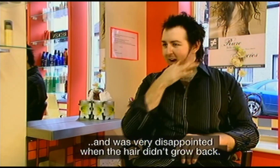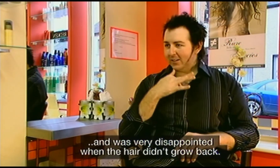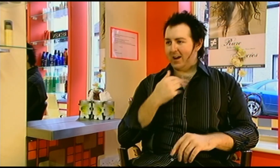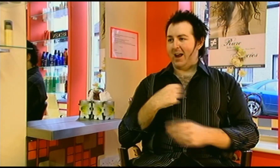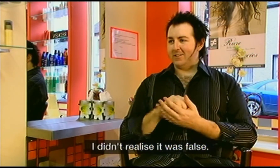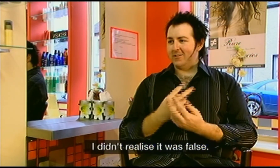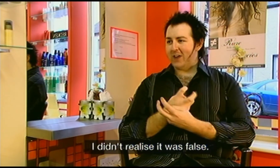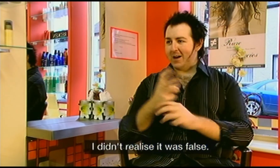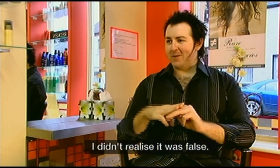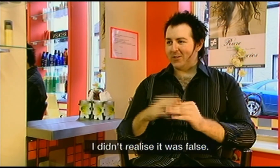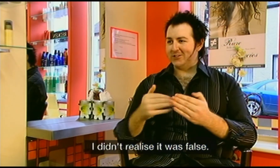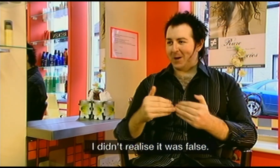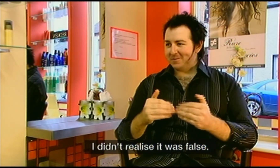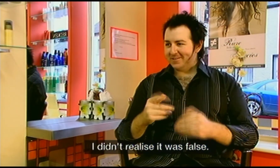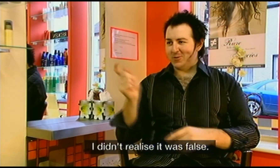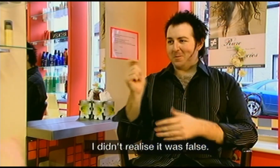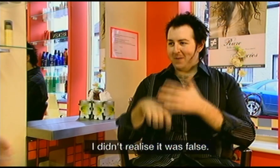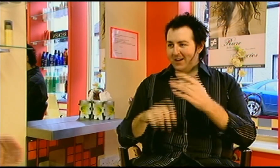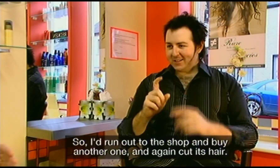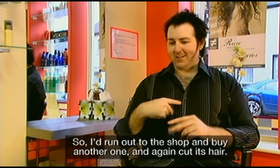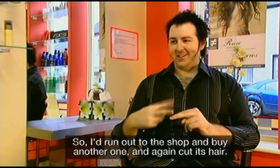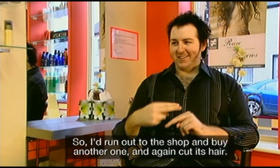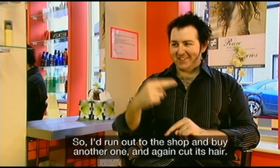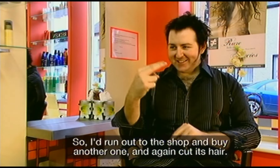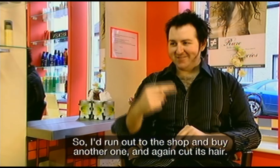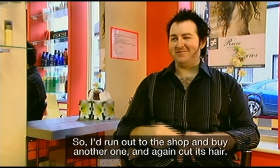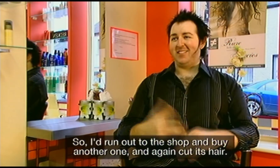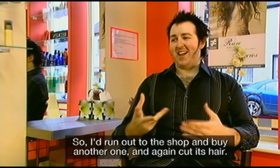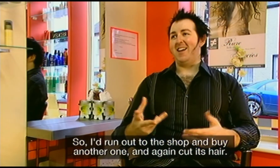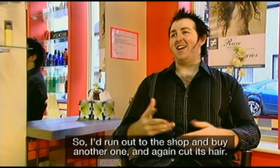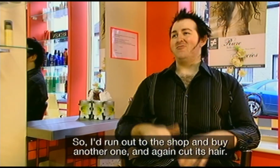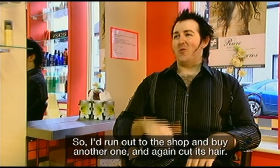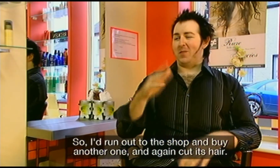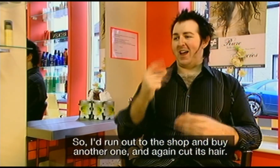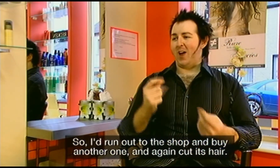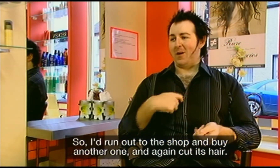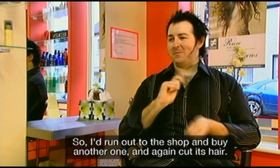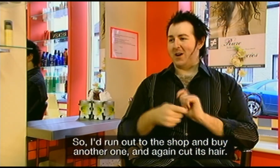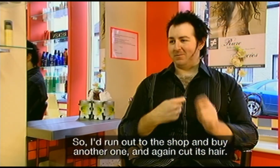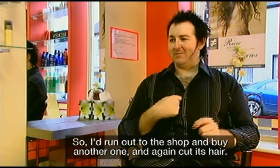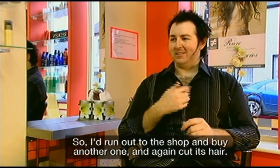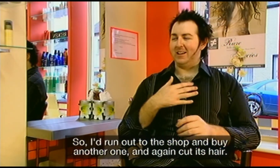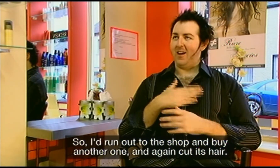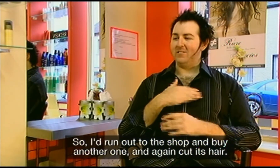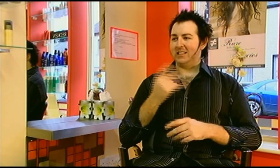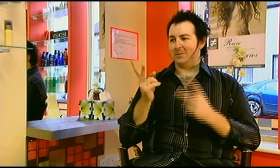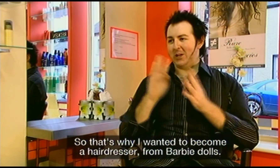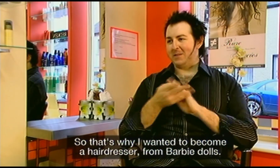didn't realise it was false. So I'd run out to the shop and buy another one and again cut its hair. So that's why I